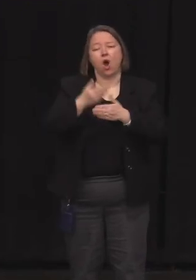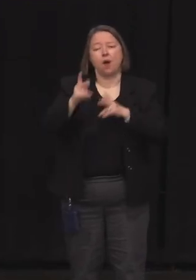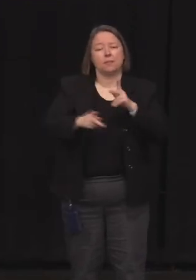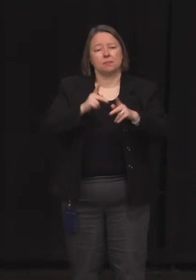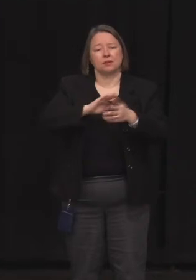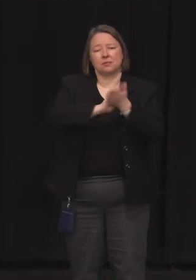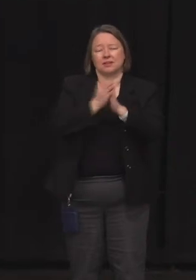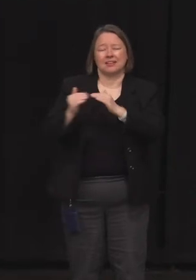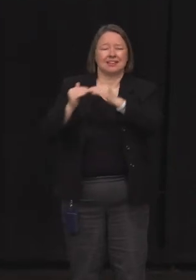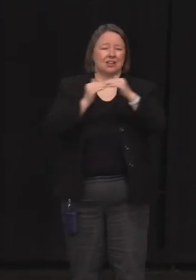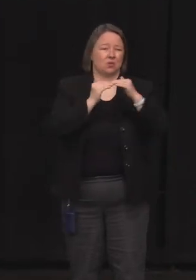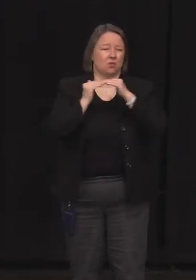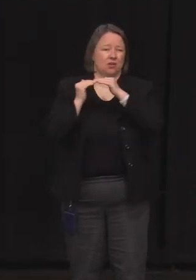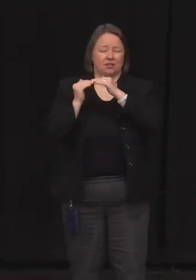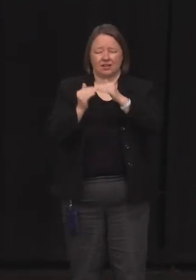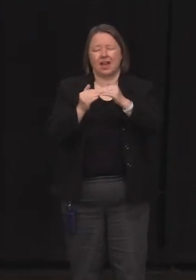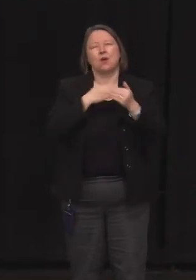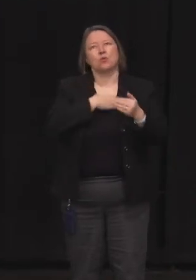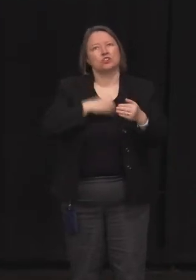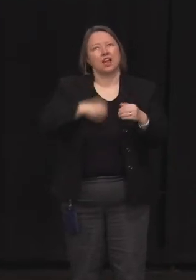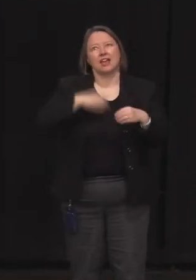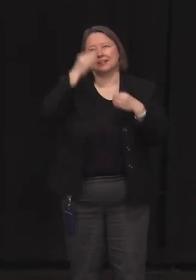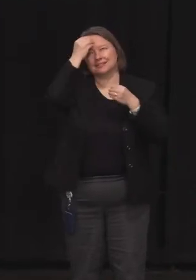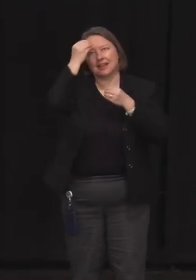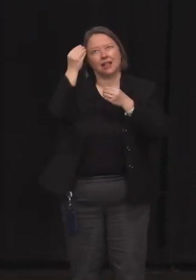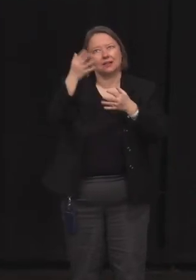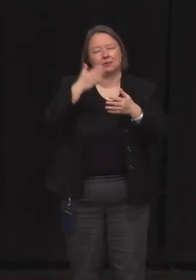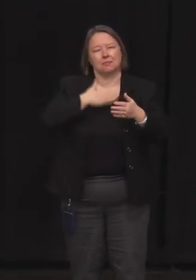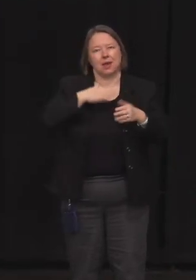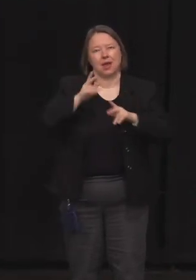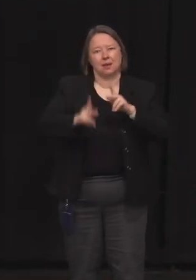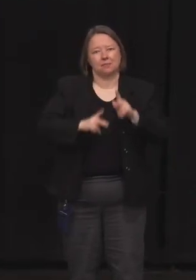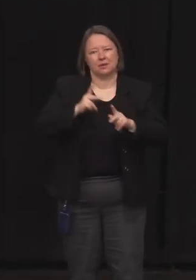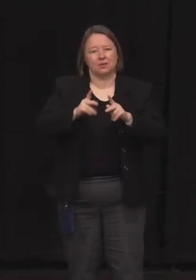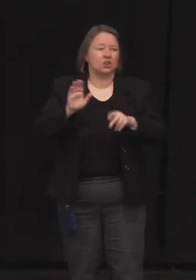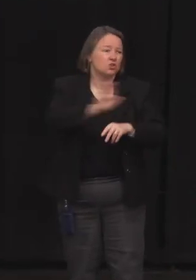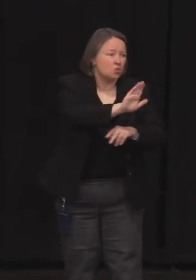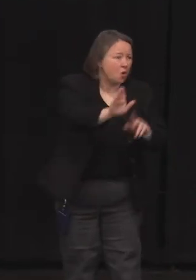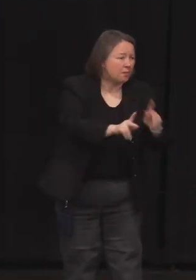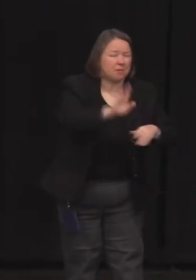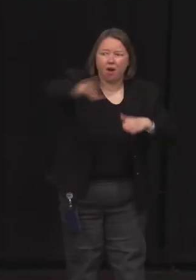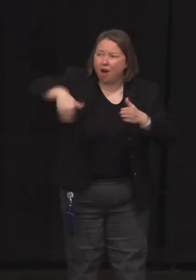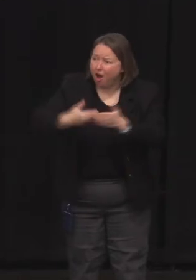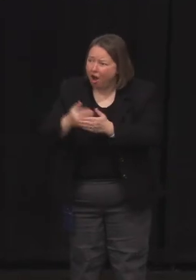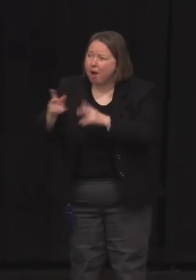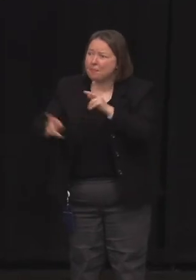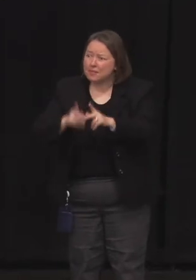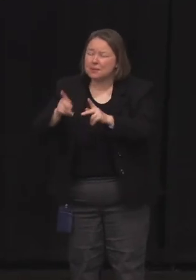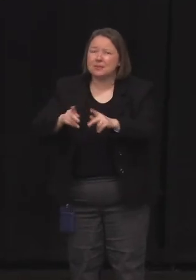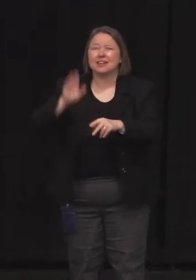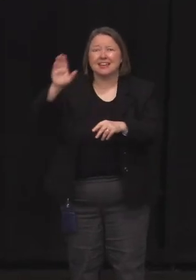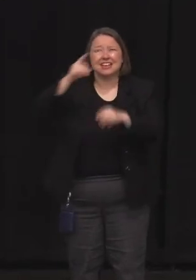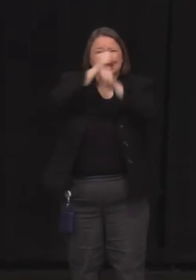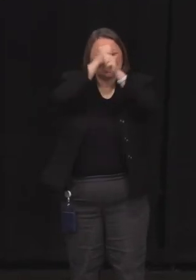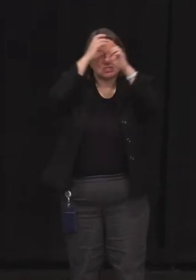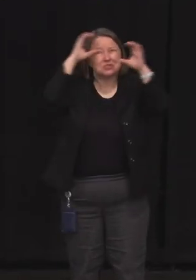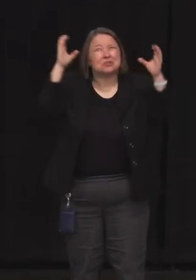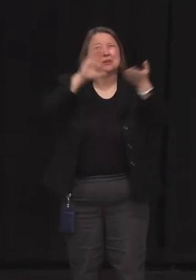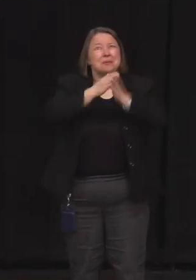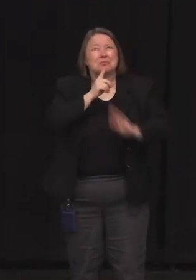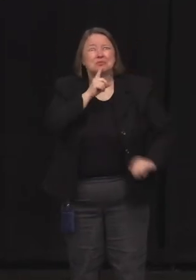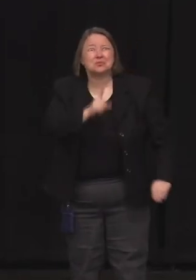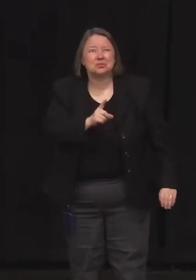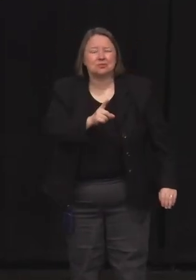equal. And I wish that I could tell him and my people and your people and all people that his dream came true,